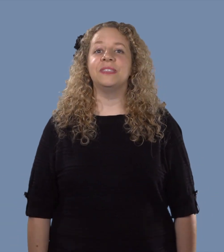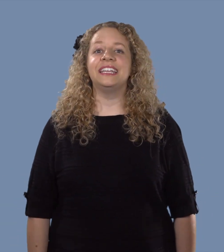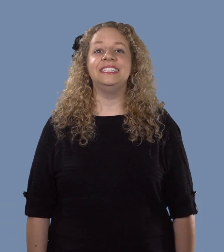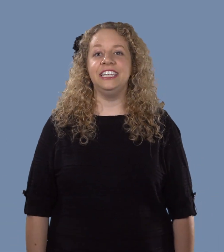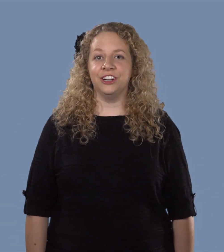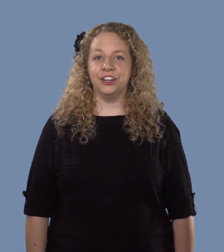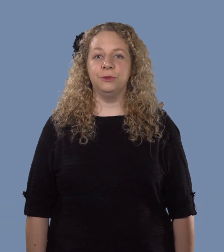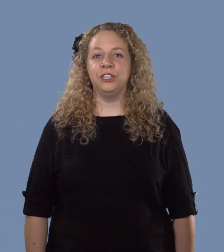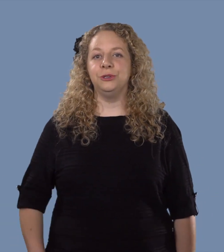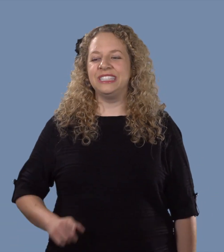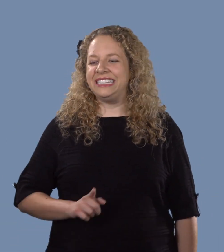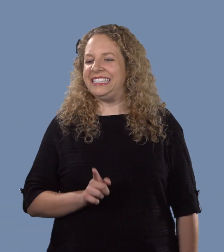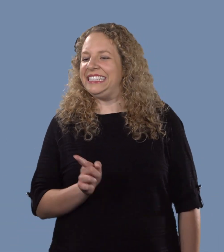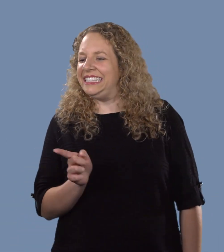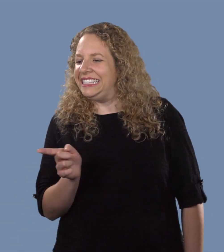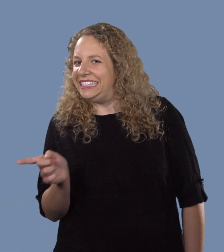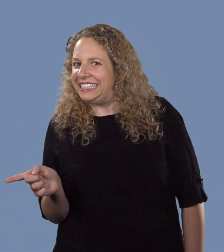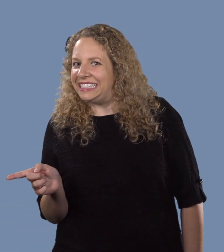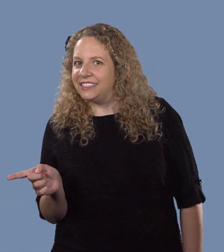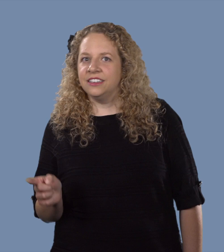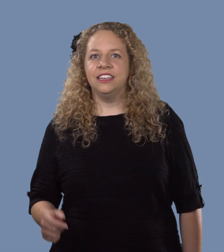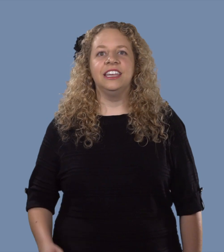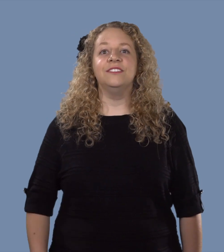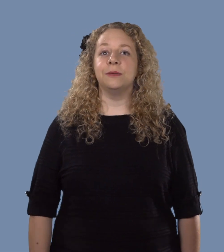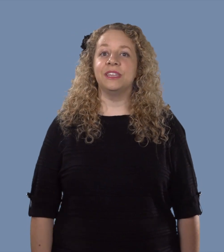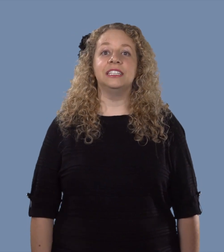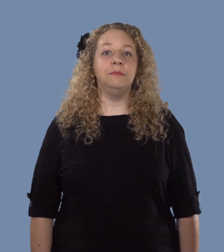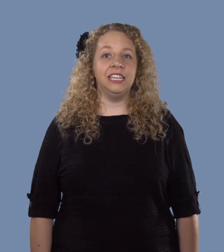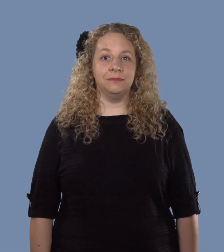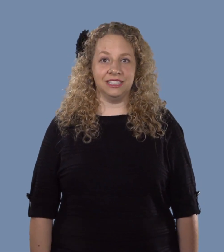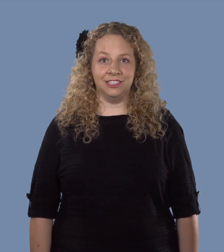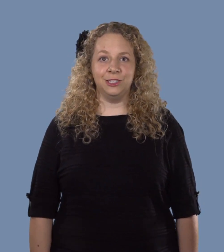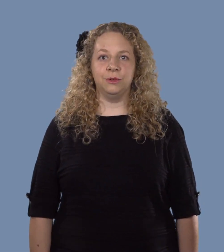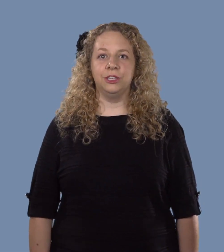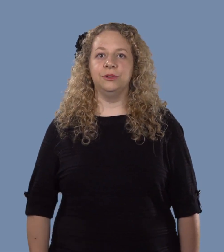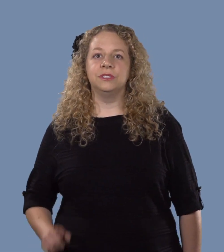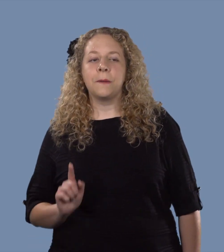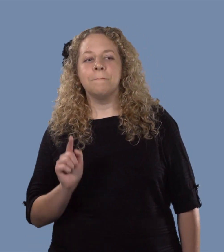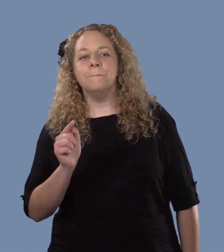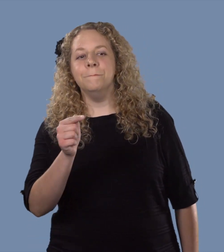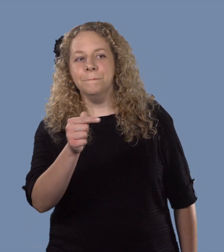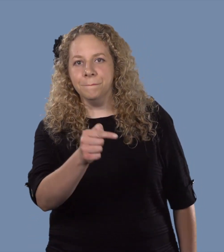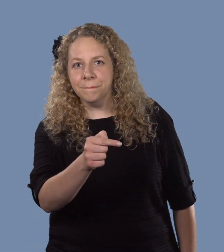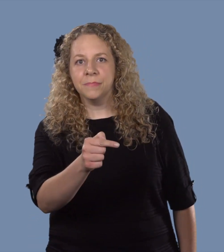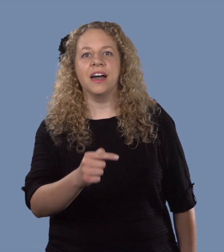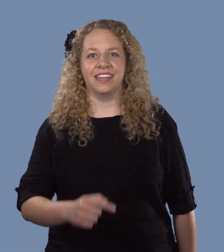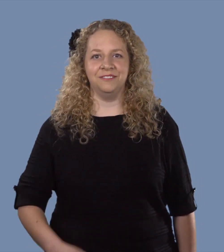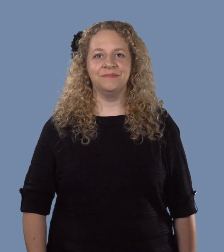use again. And if something is far, you will use ah. Something else you should know is